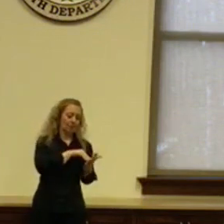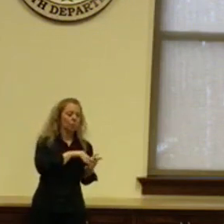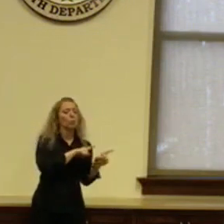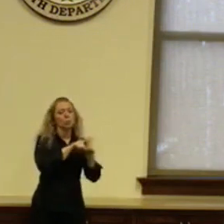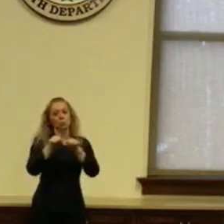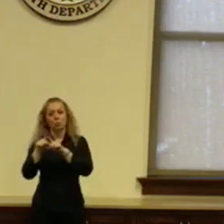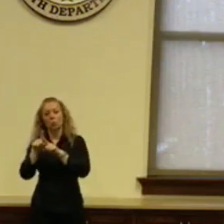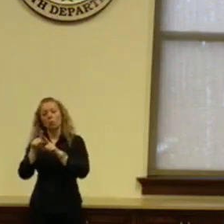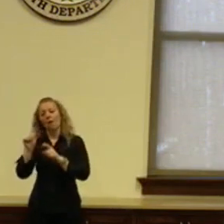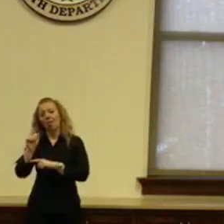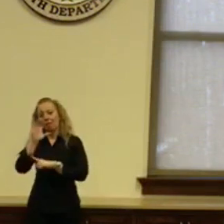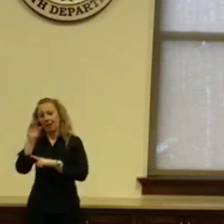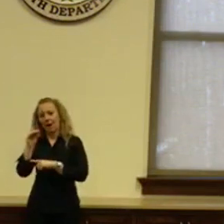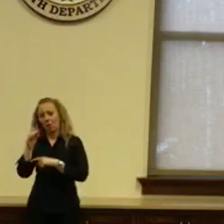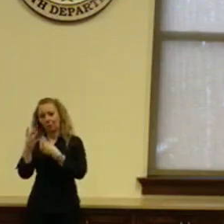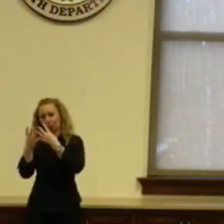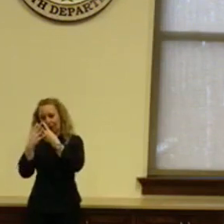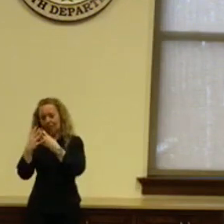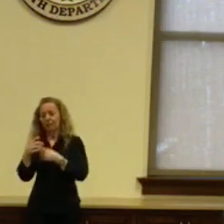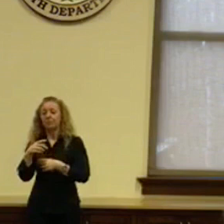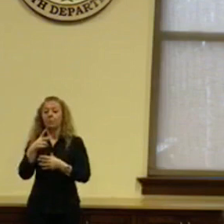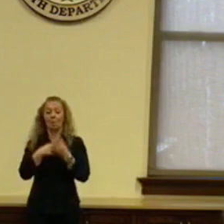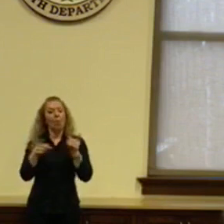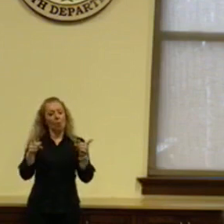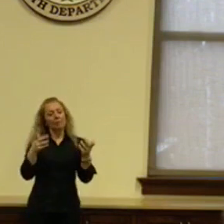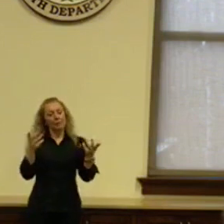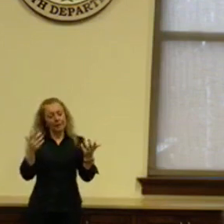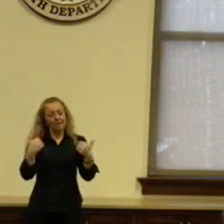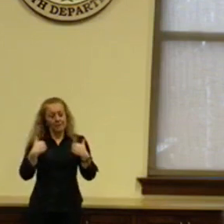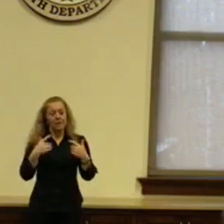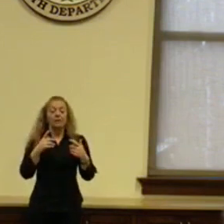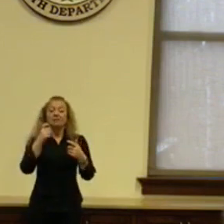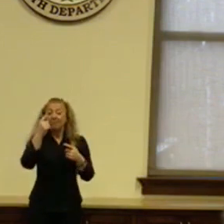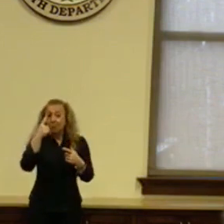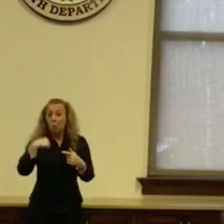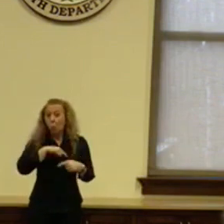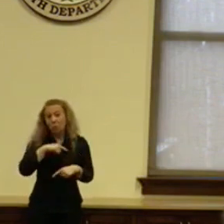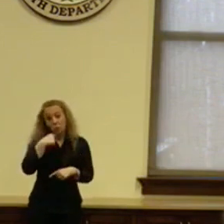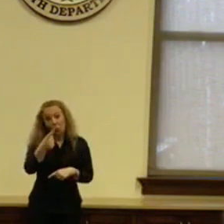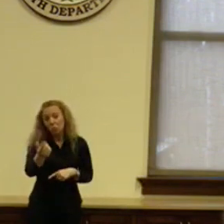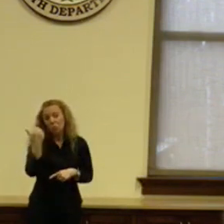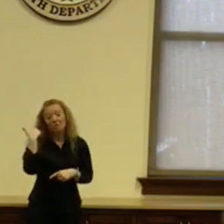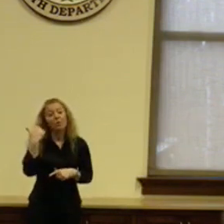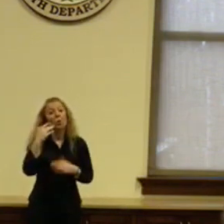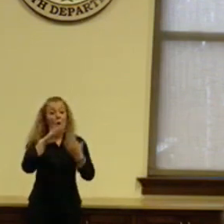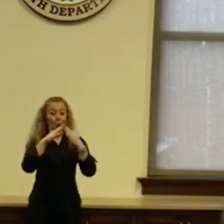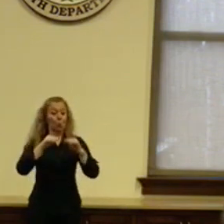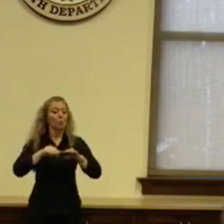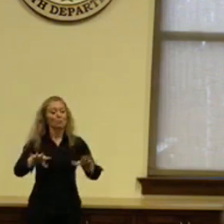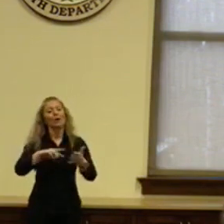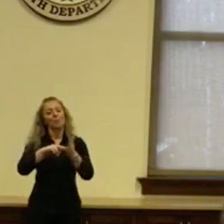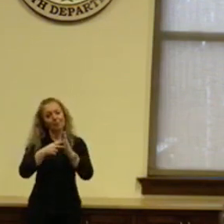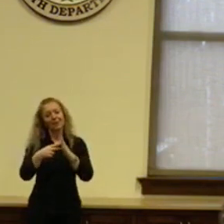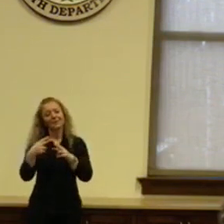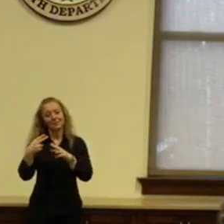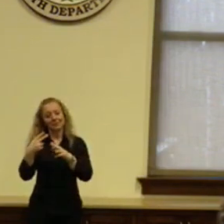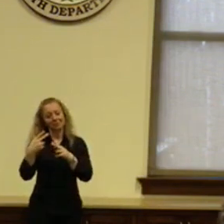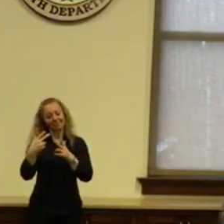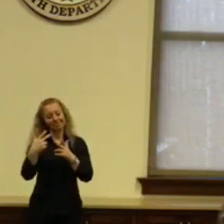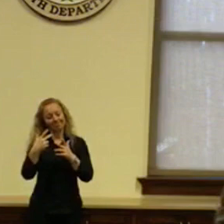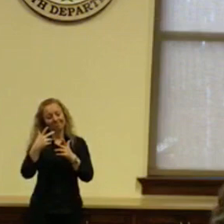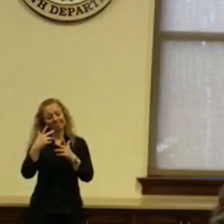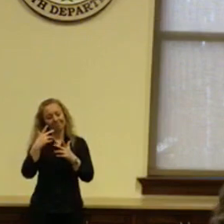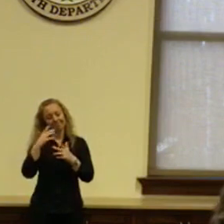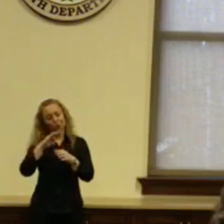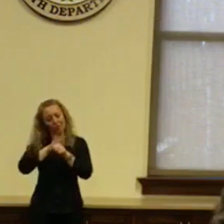Jail. As we said a week ago, with community spread, we expected that COVID-19 would soon impact not only county facilities